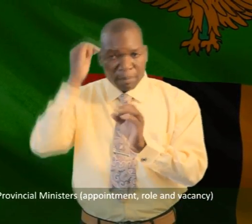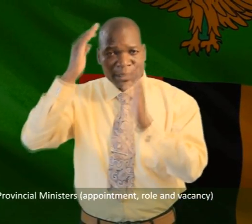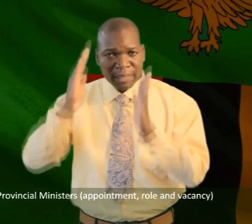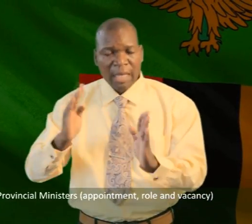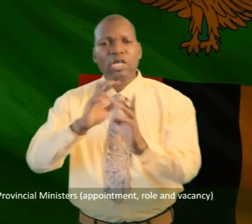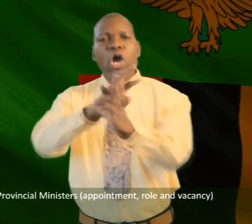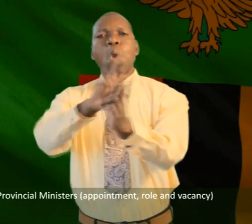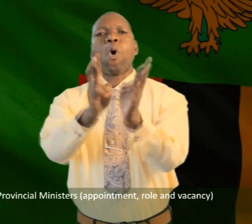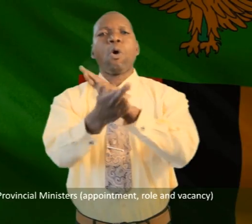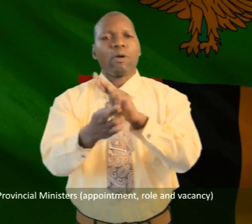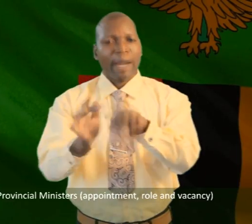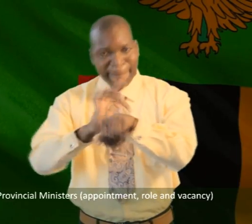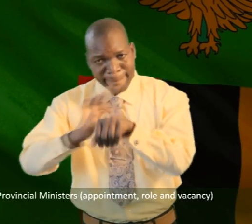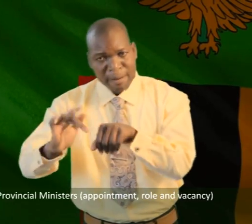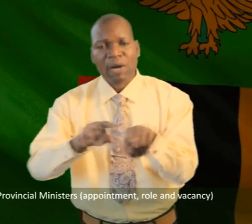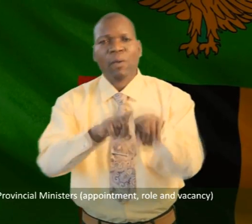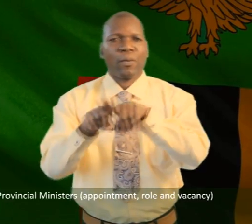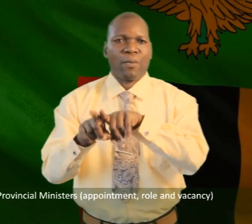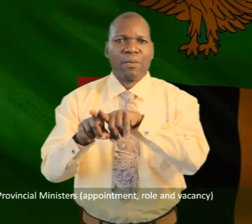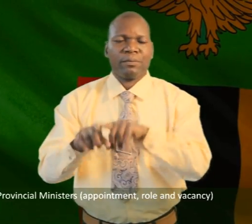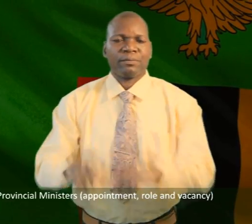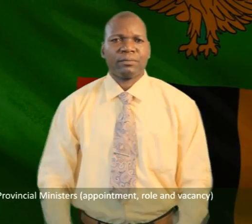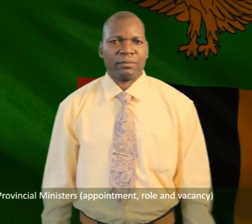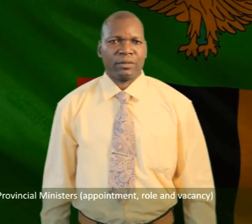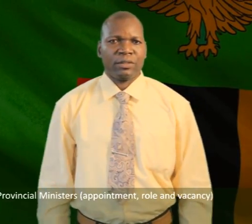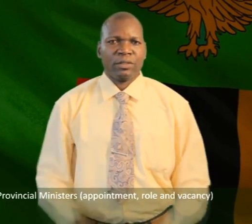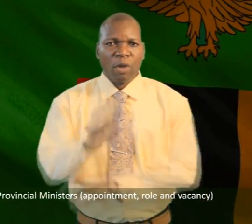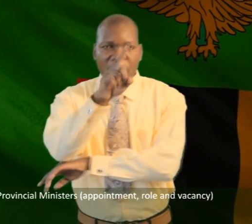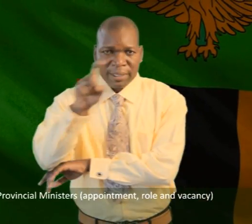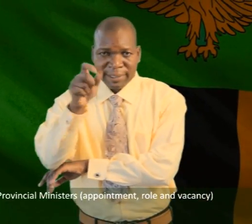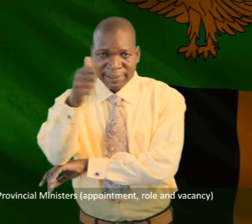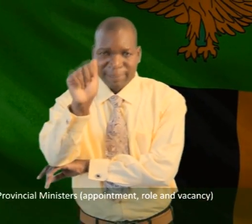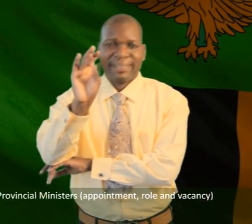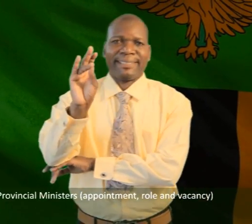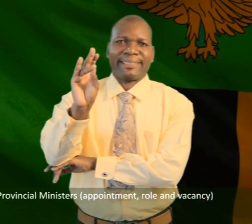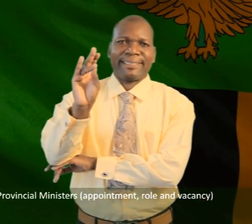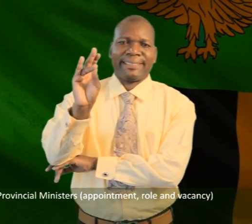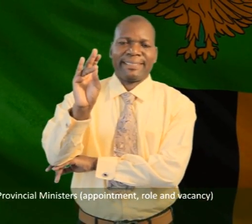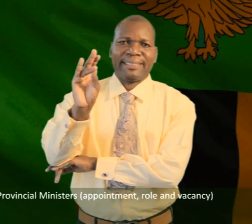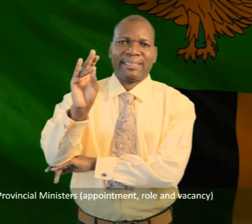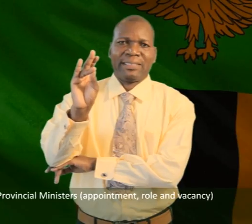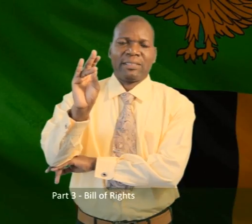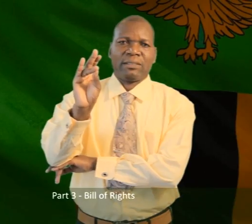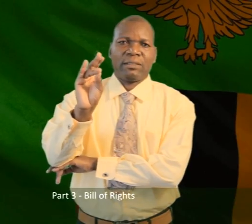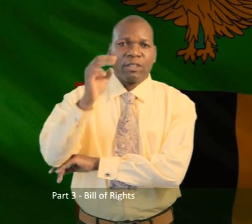117. Provincial ministers, that is appointment, role, and vacancy. Part